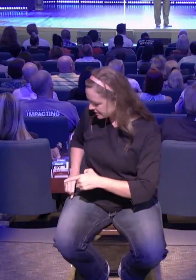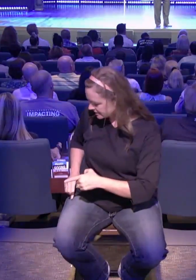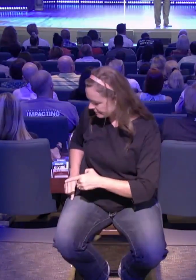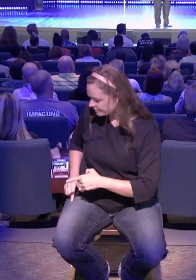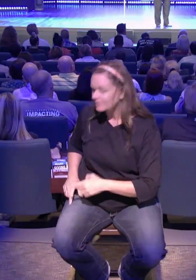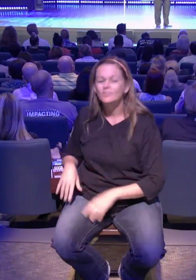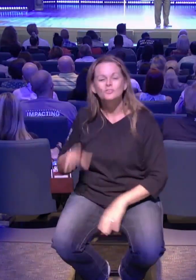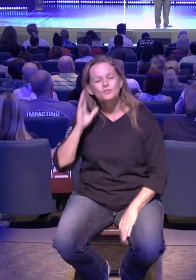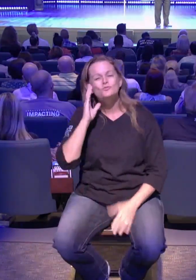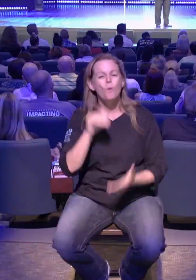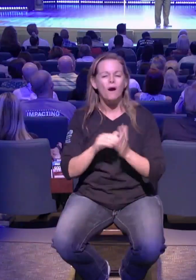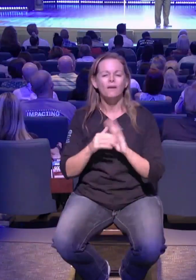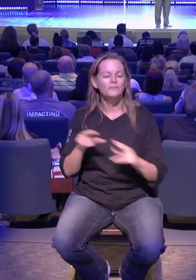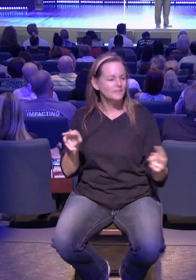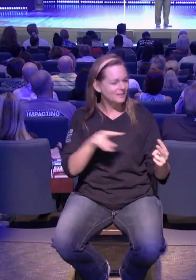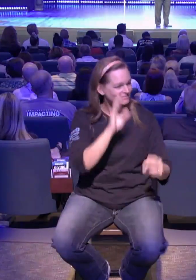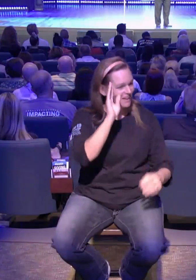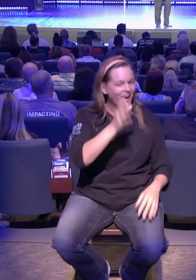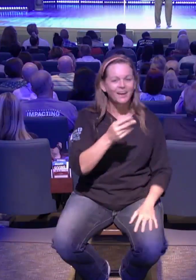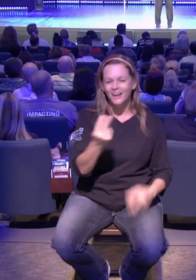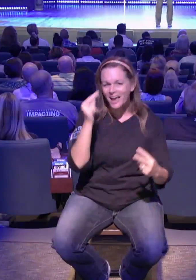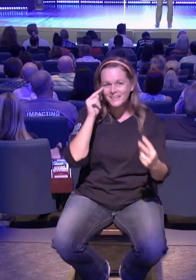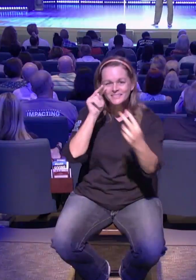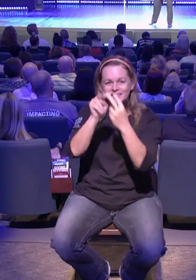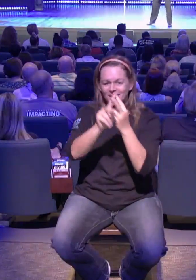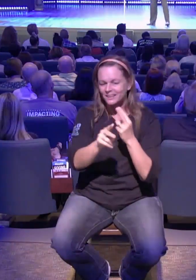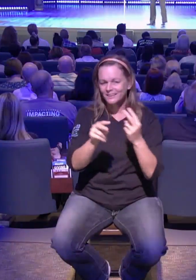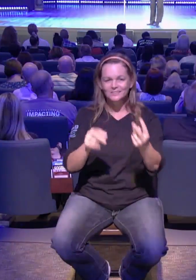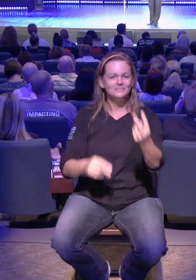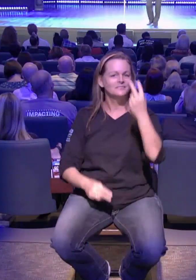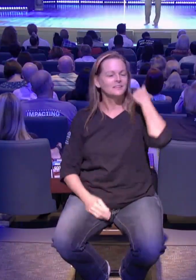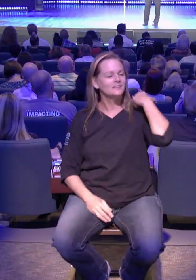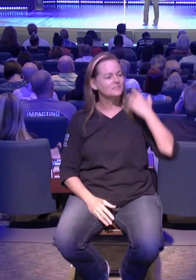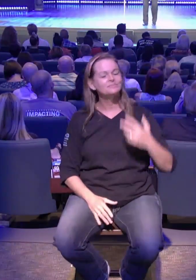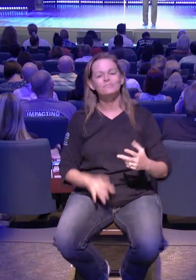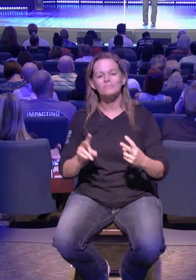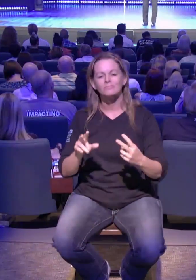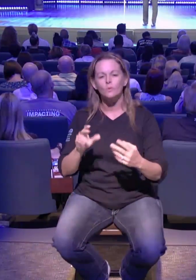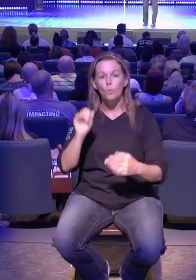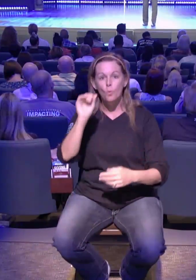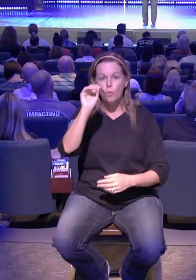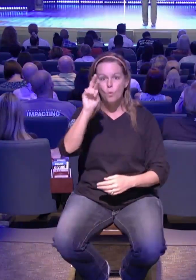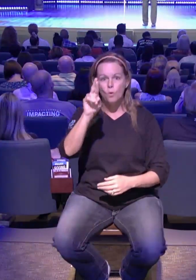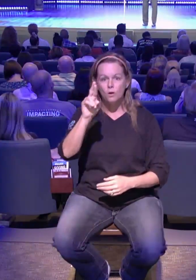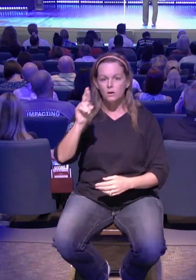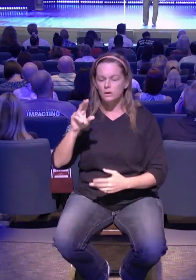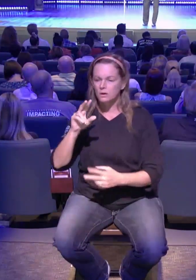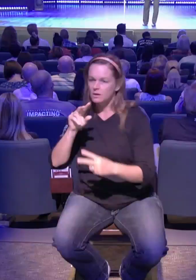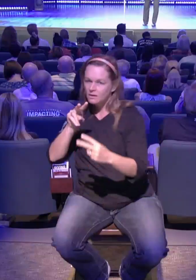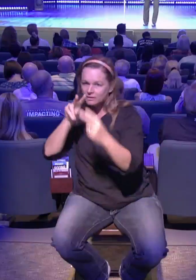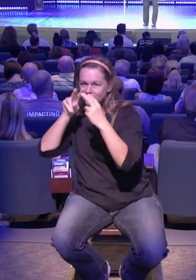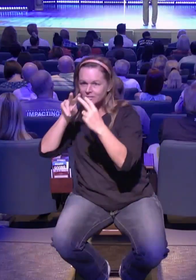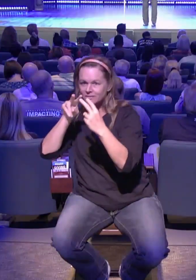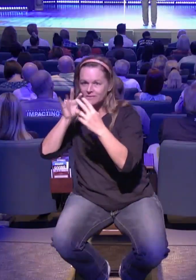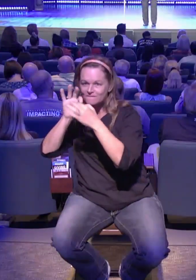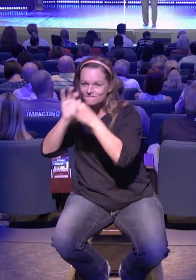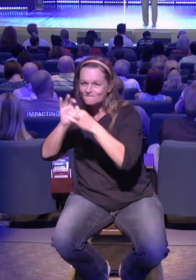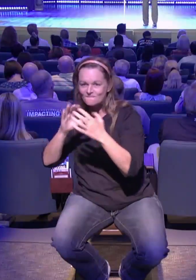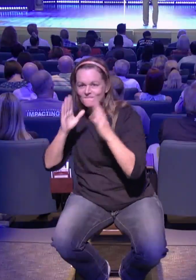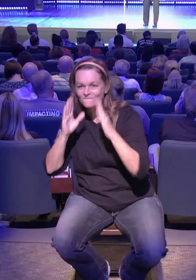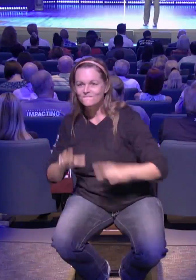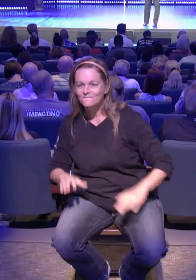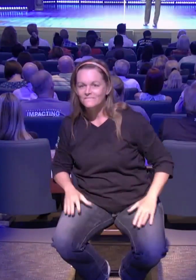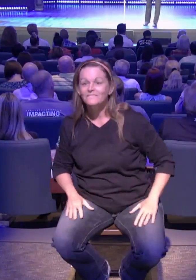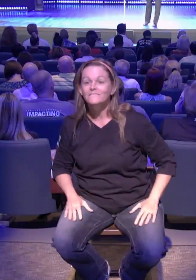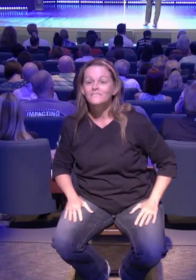really see them. What I love about this is that Peter looked at him, and he looked at him with spiritual eyes, because I believe in